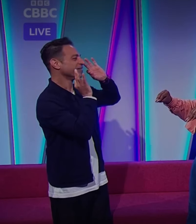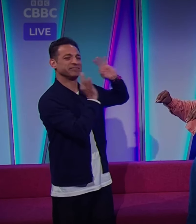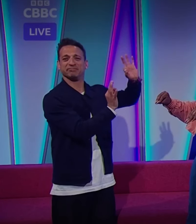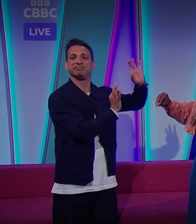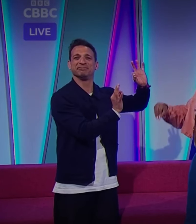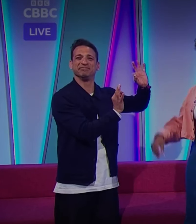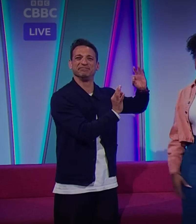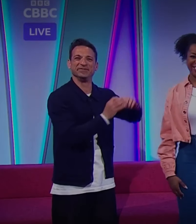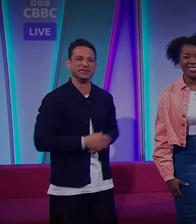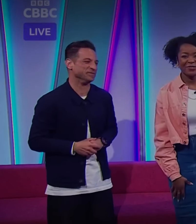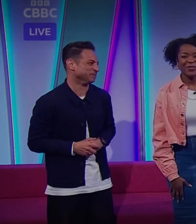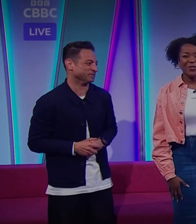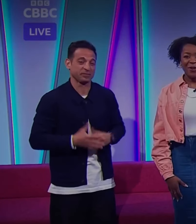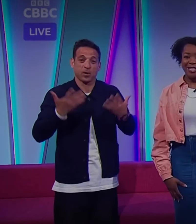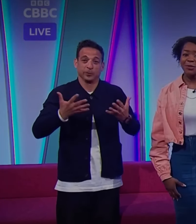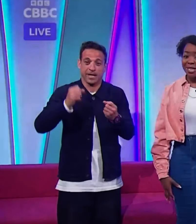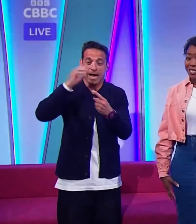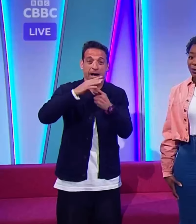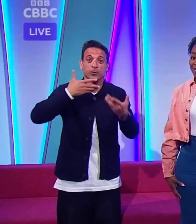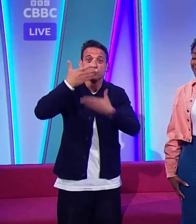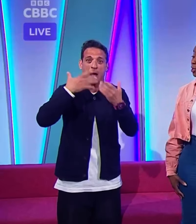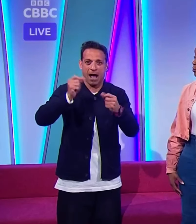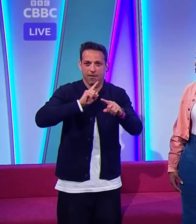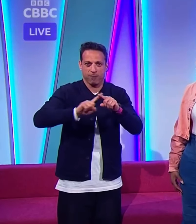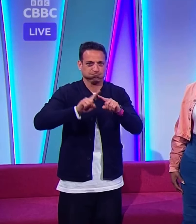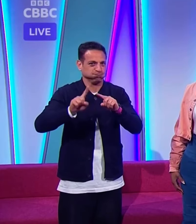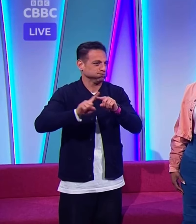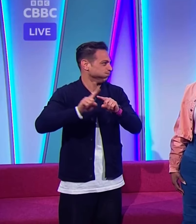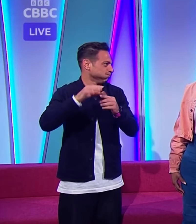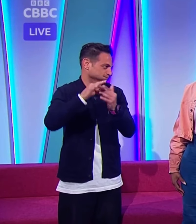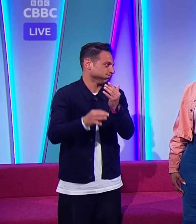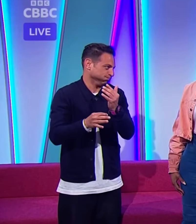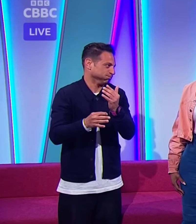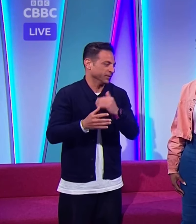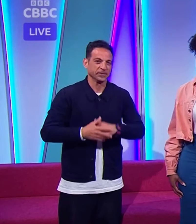Newsround. Right, should we get started with today's top stories?